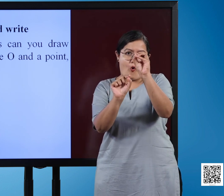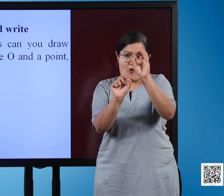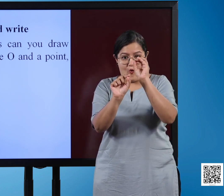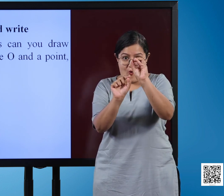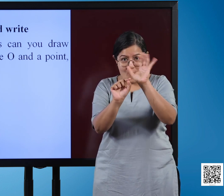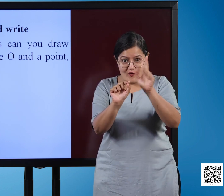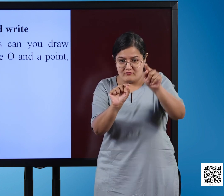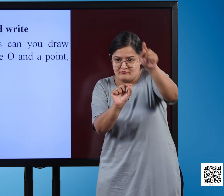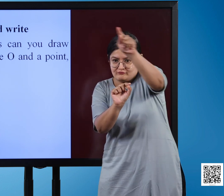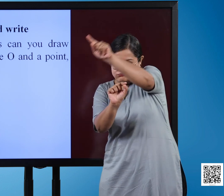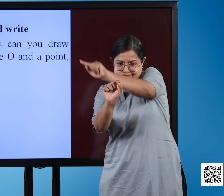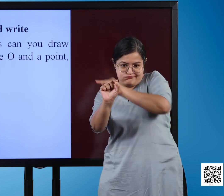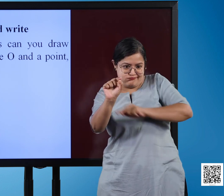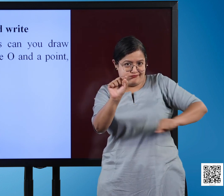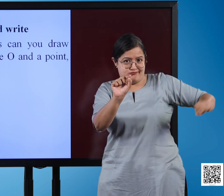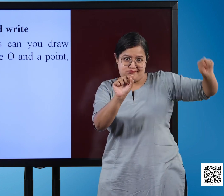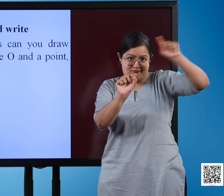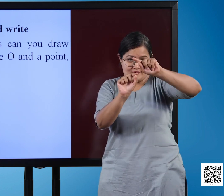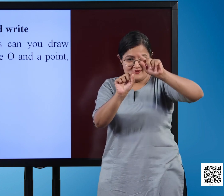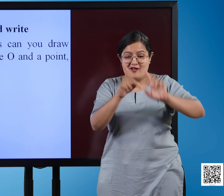point, say, P?